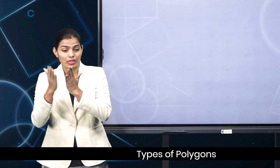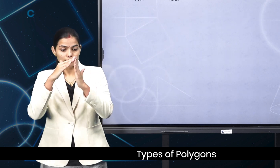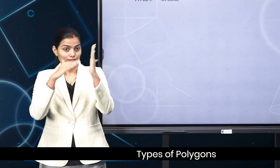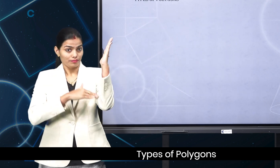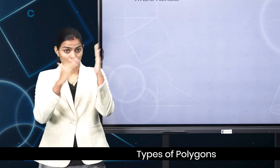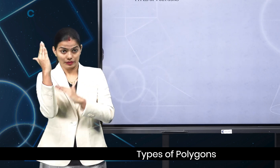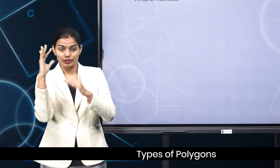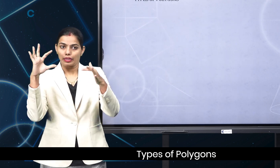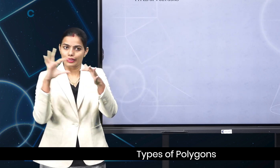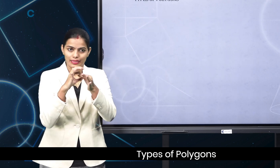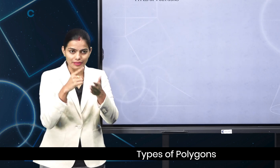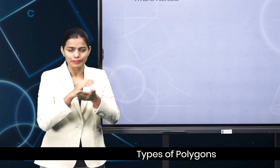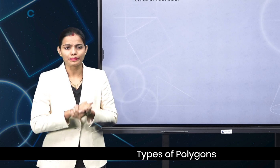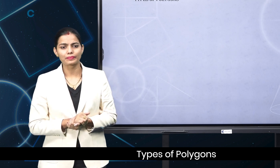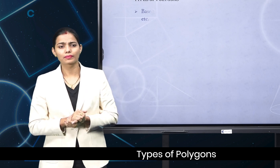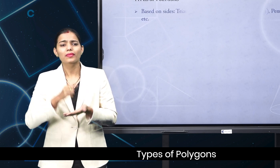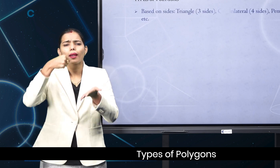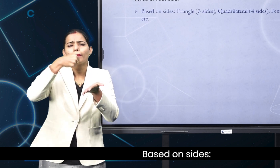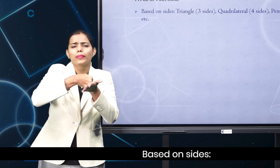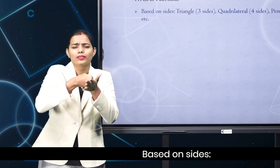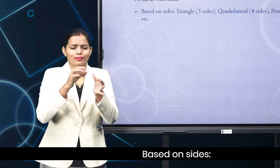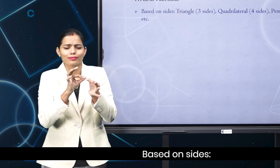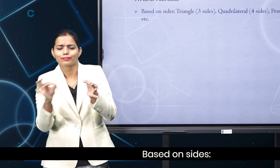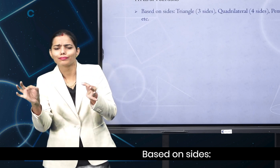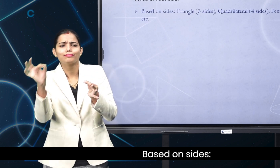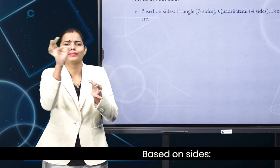Types of polygons based on sides.